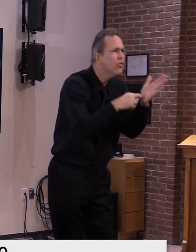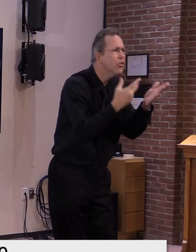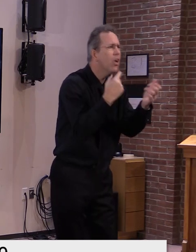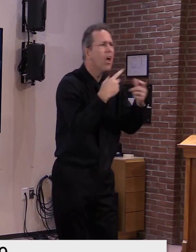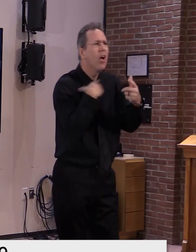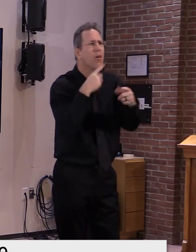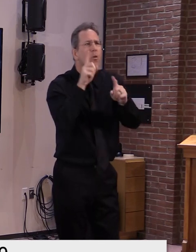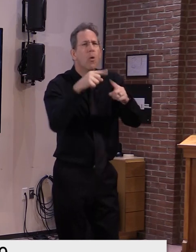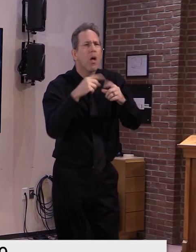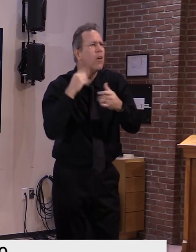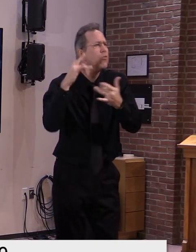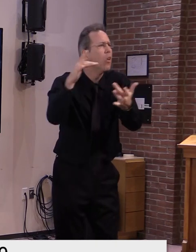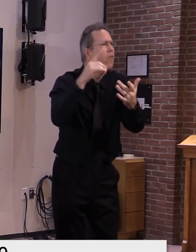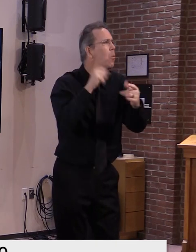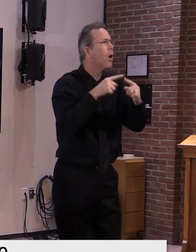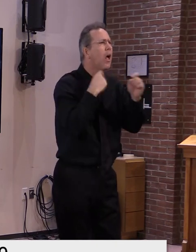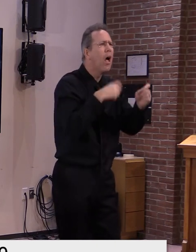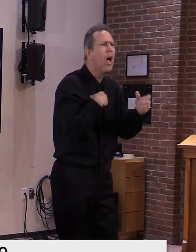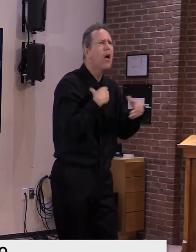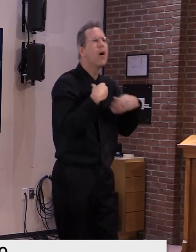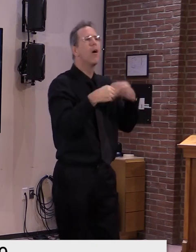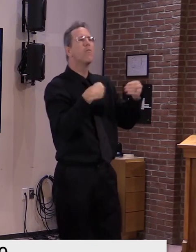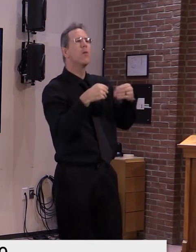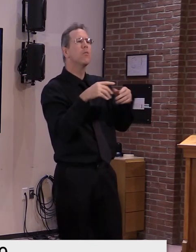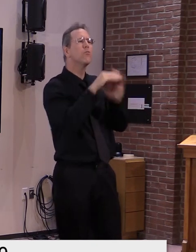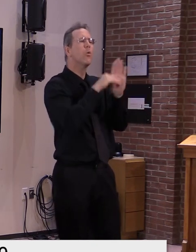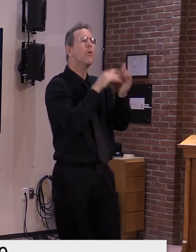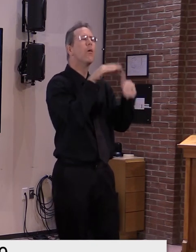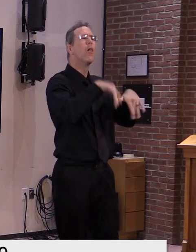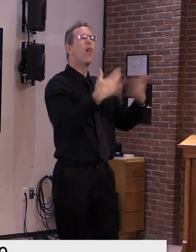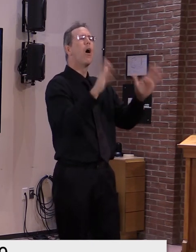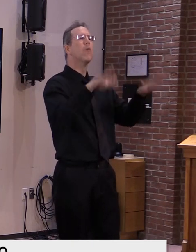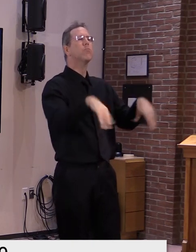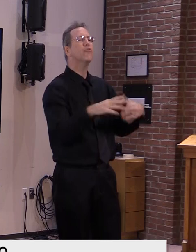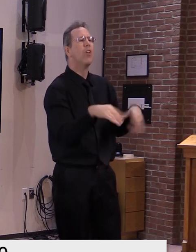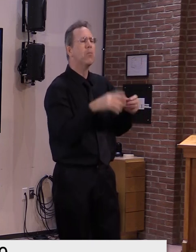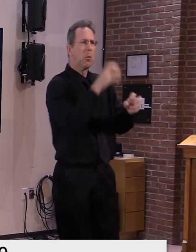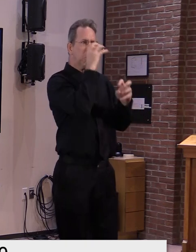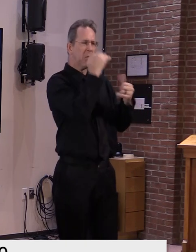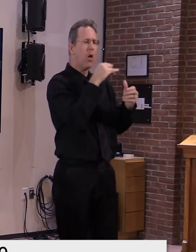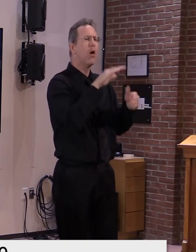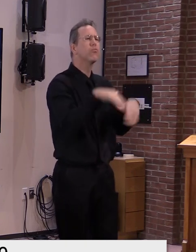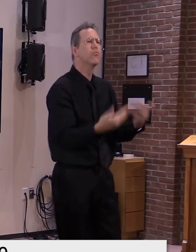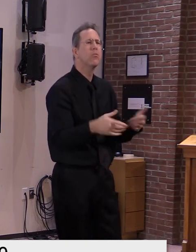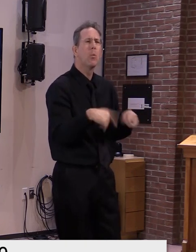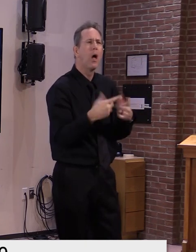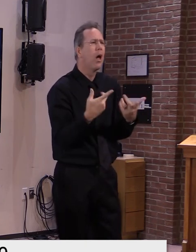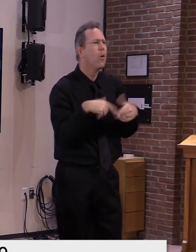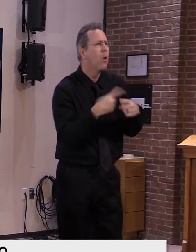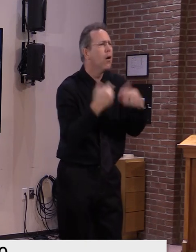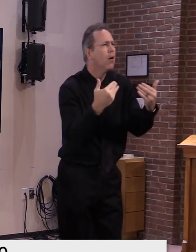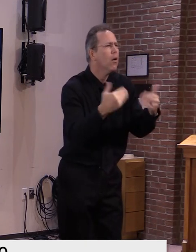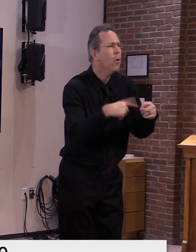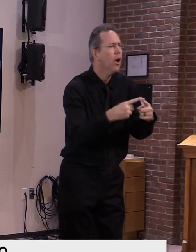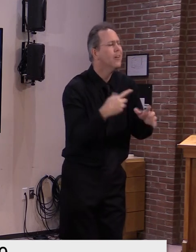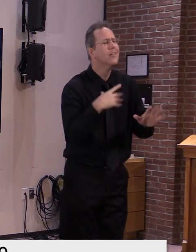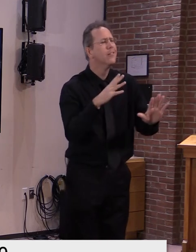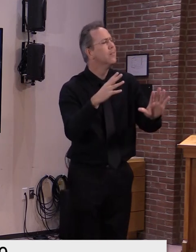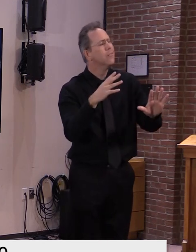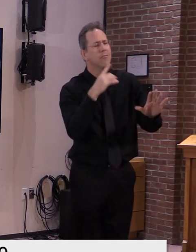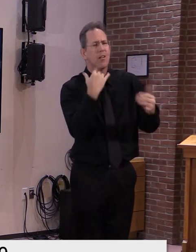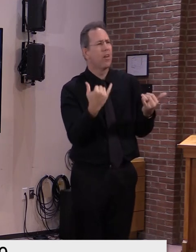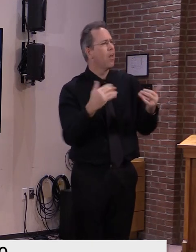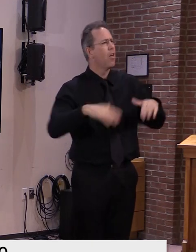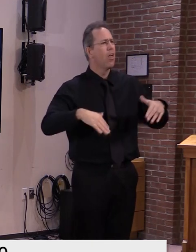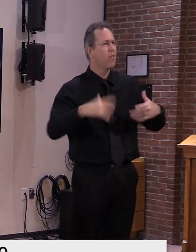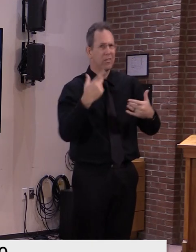gatherings. But as we said last week, it's still too early to know the impact of Thanksgiving and what